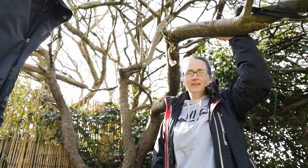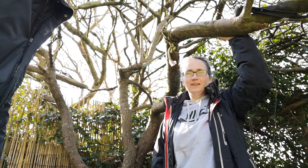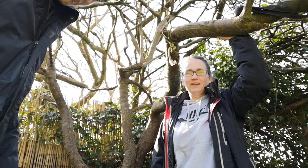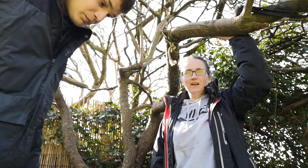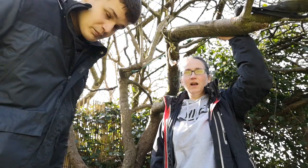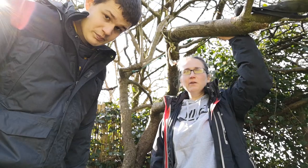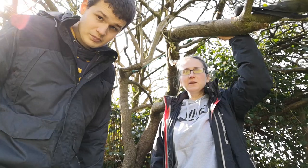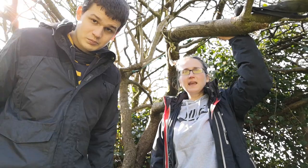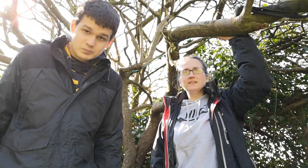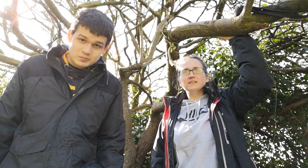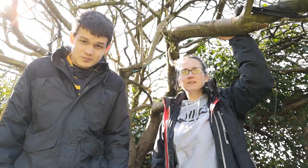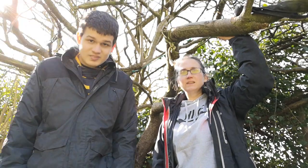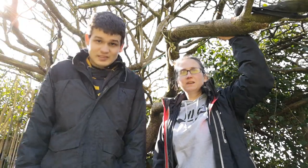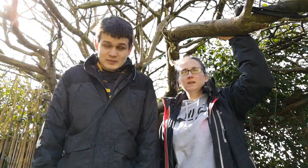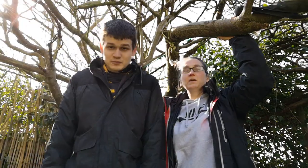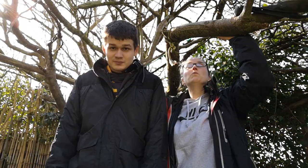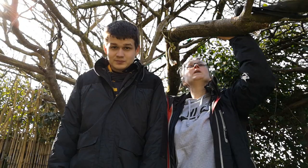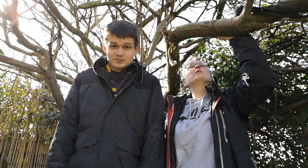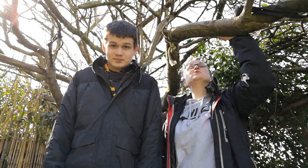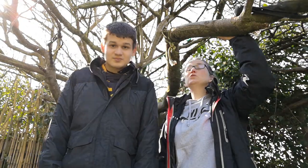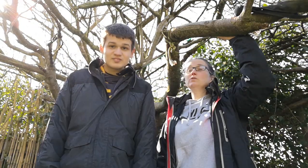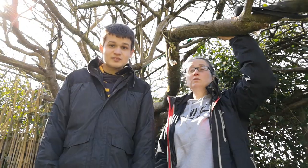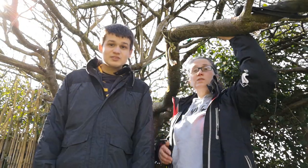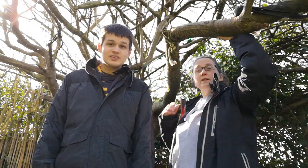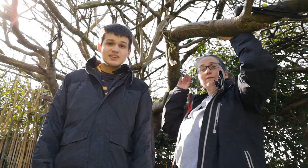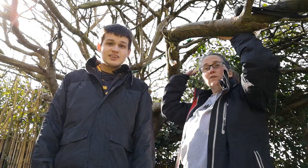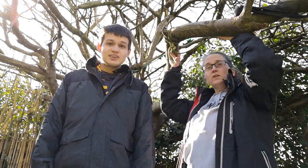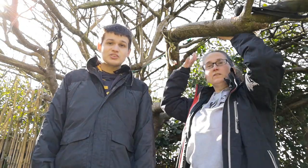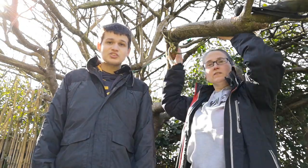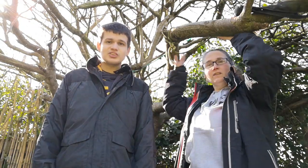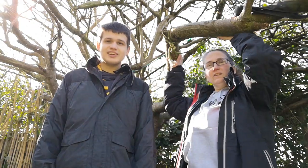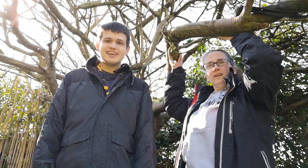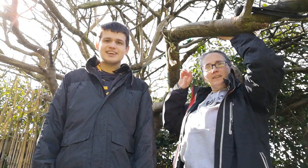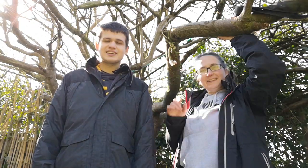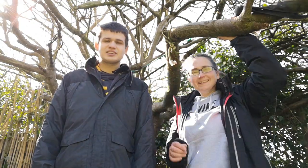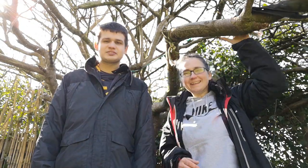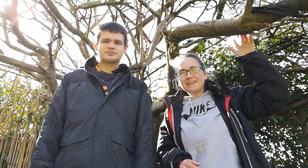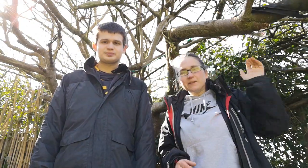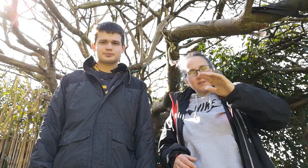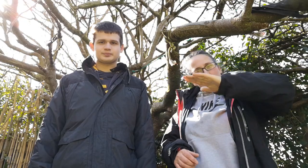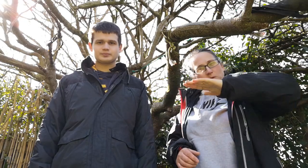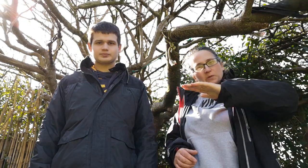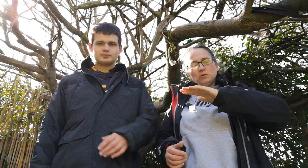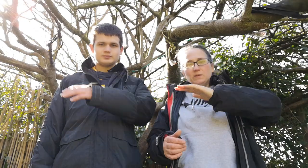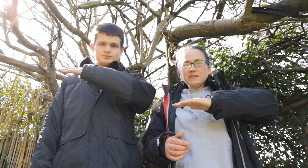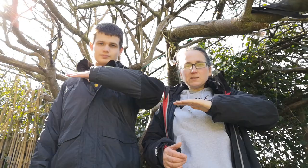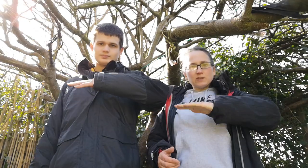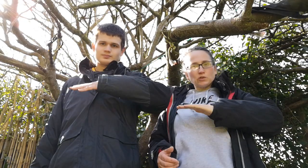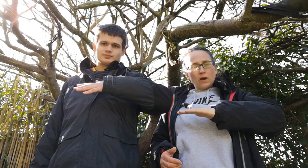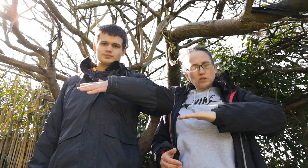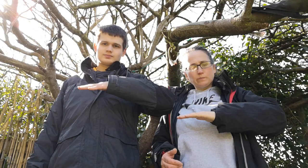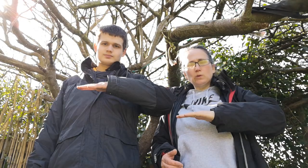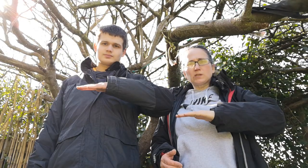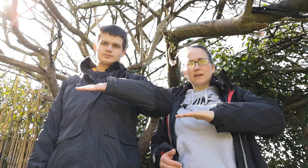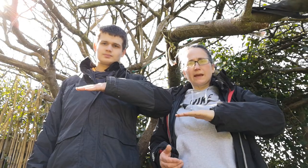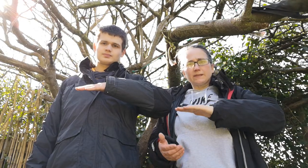hello again we're going to do the sign for tree so you need to get your supporting hand